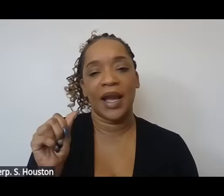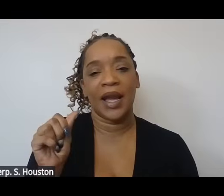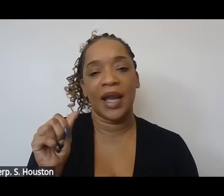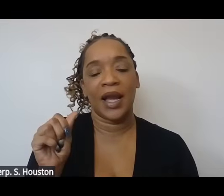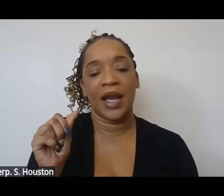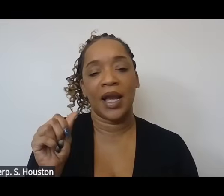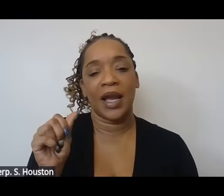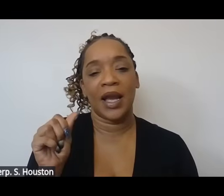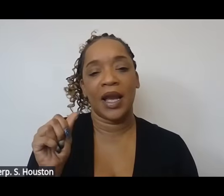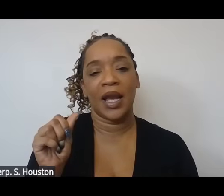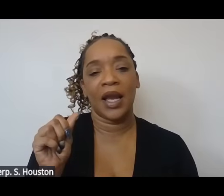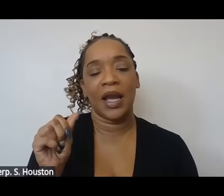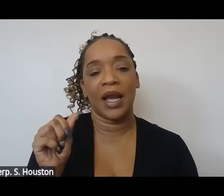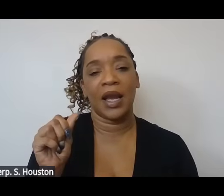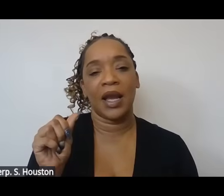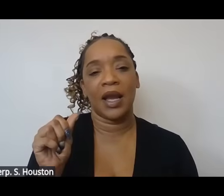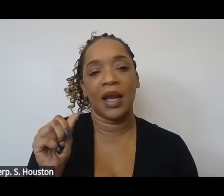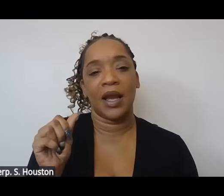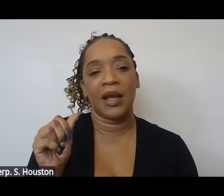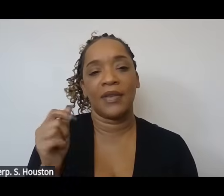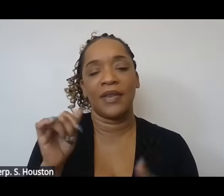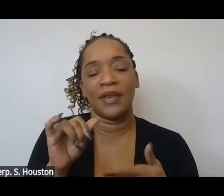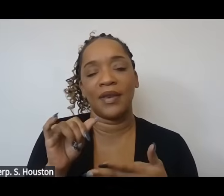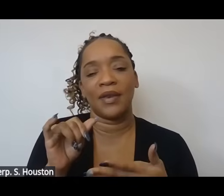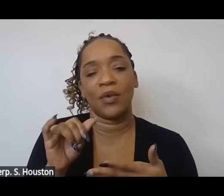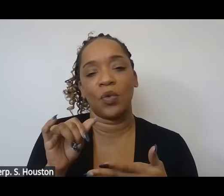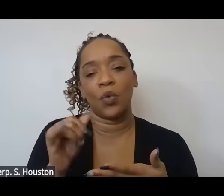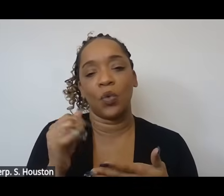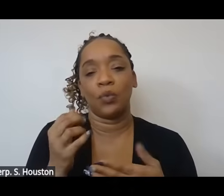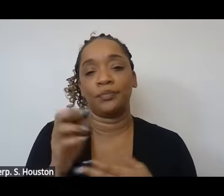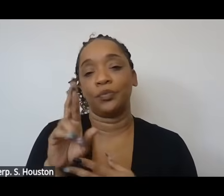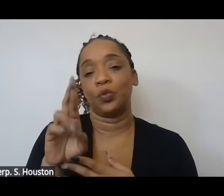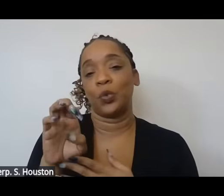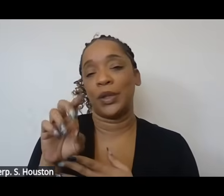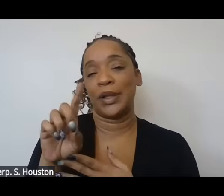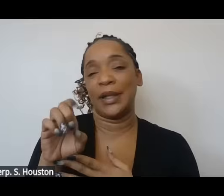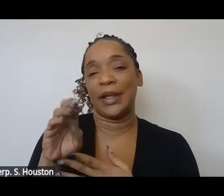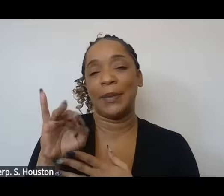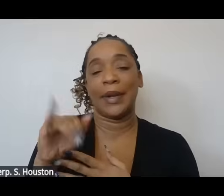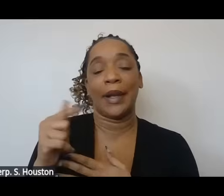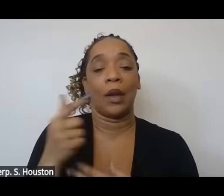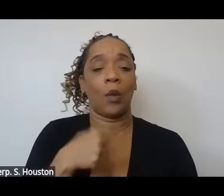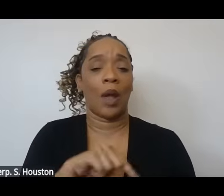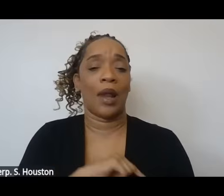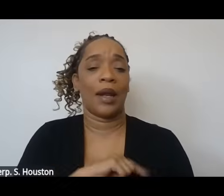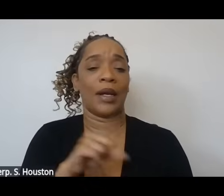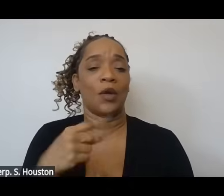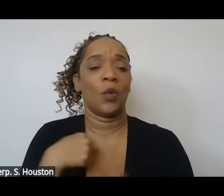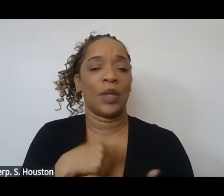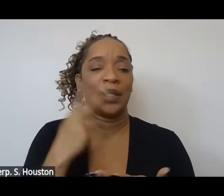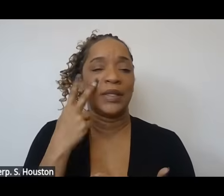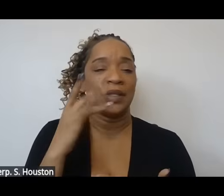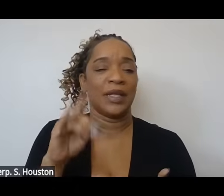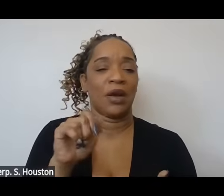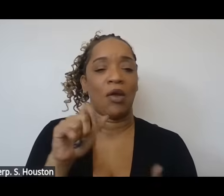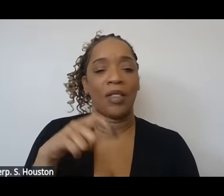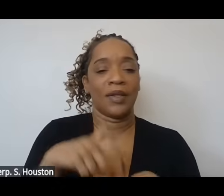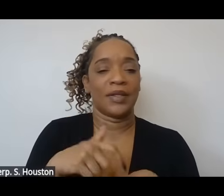the time, like you probably know, we see it all the time, like that's part of just our every responsibility when we're looking at